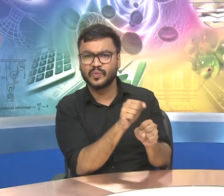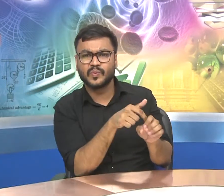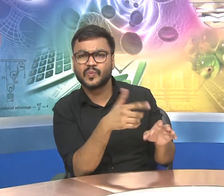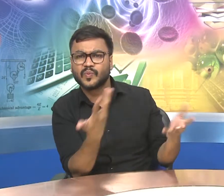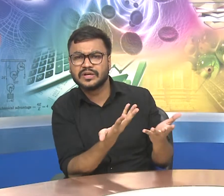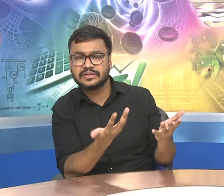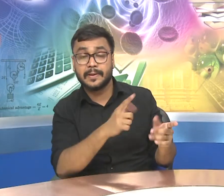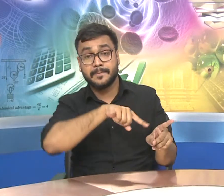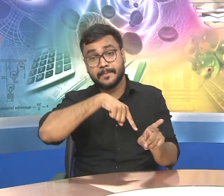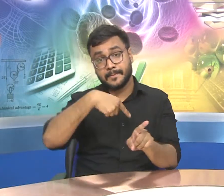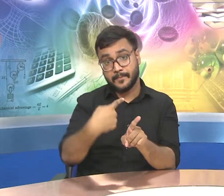through ecosystem.